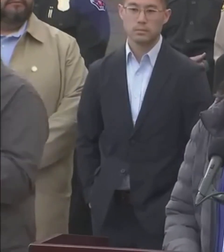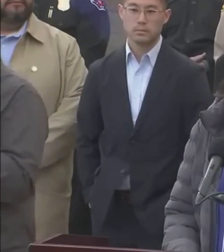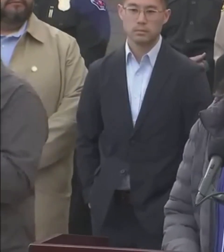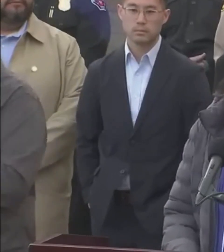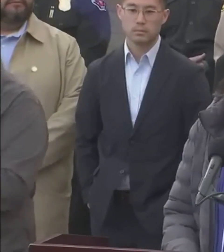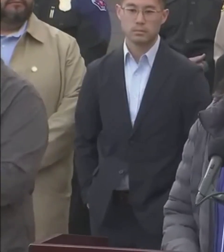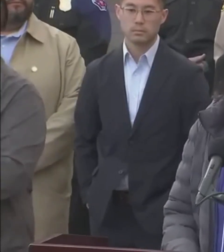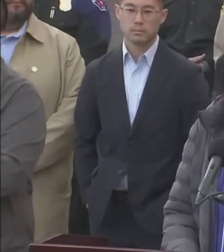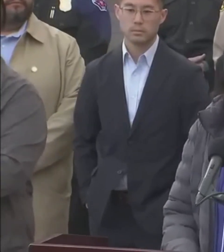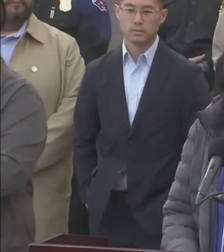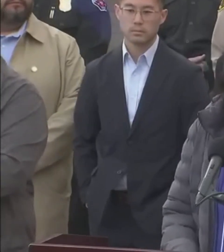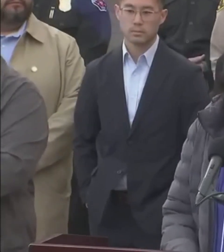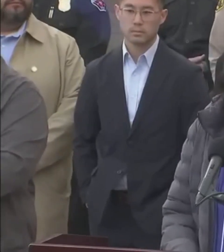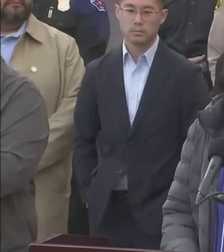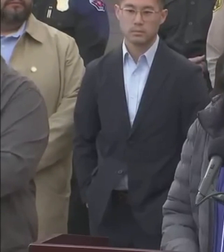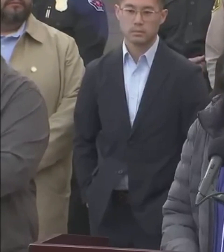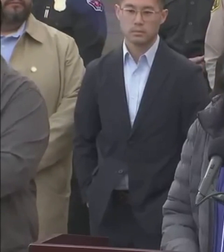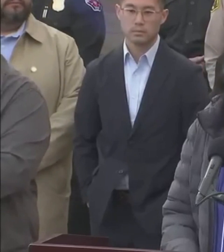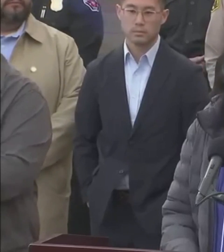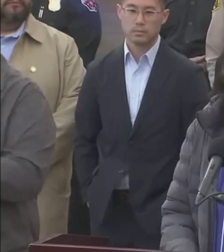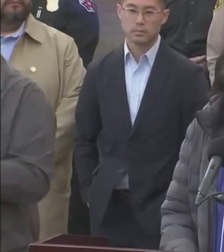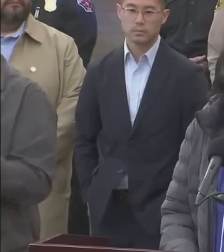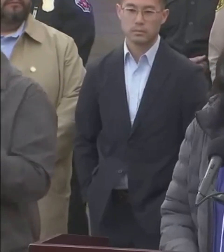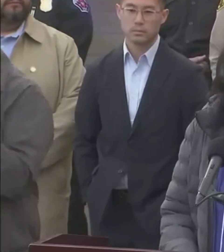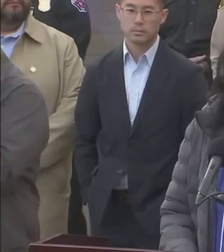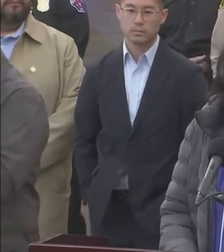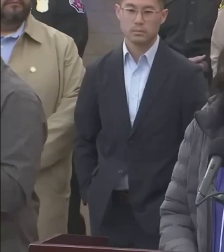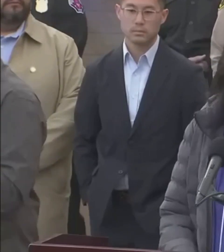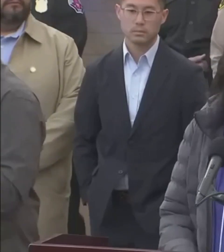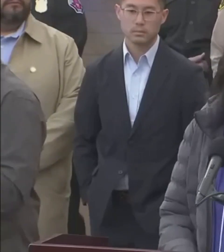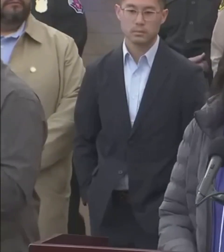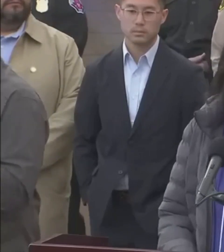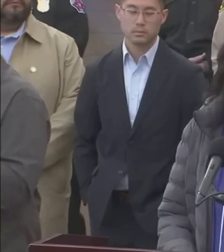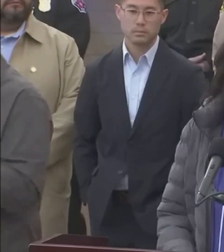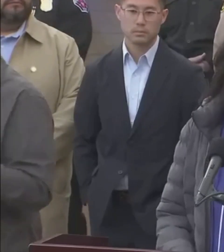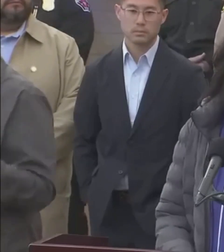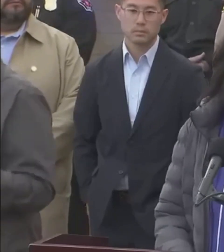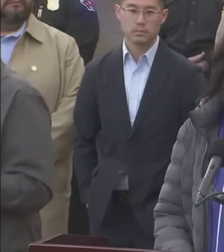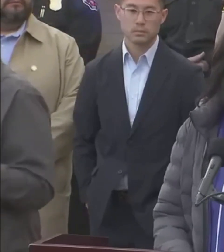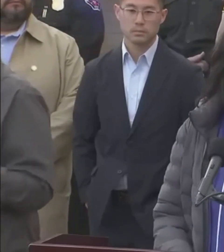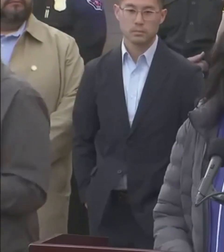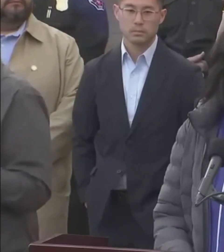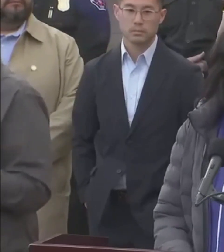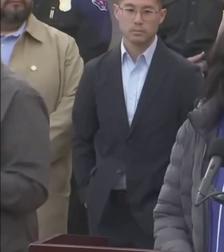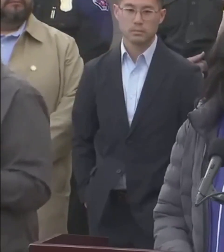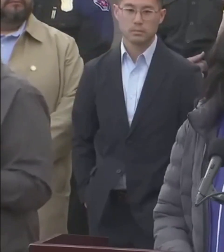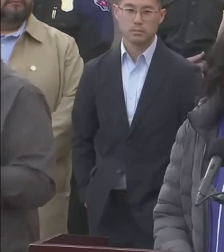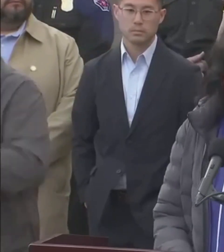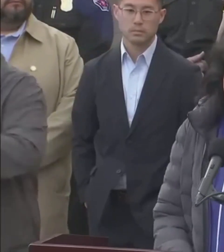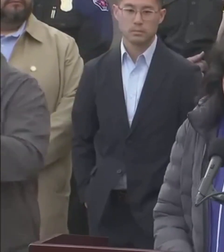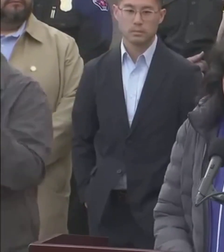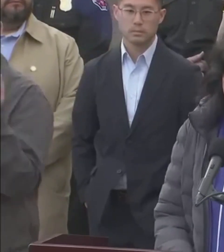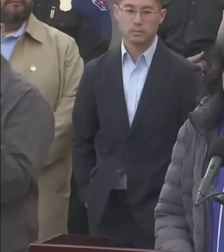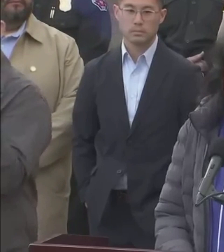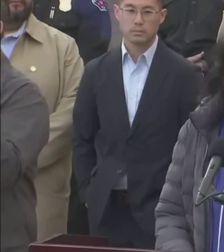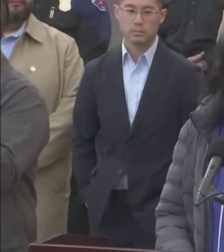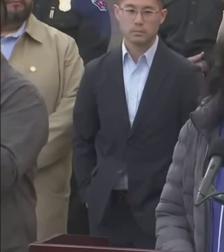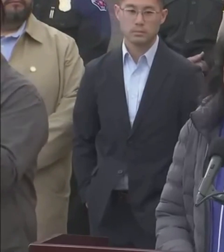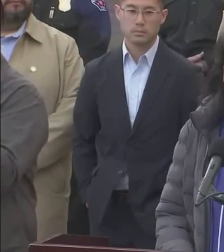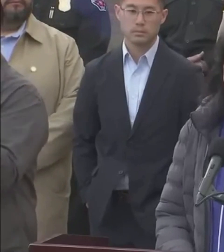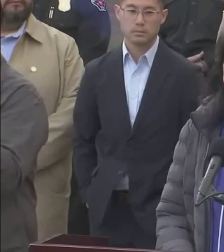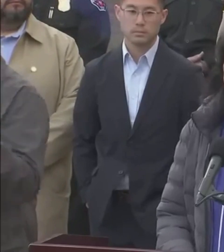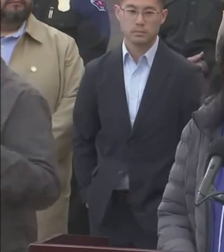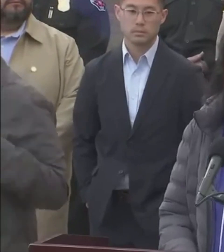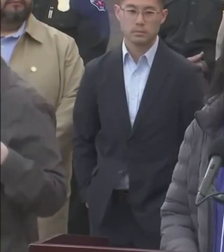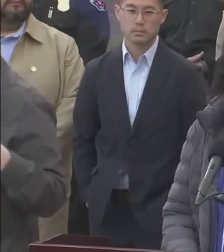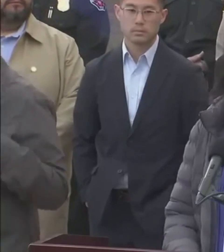Alhambra Mayor Sasha Renee Perez: "To have this misfortune happen on Lunar New Year weekend makes this particularly difficult. Monterey